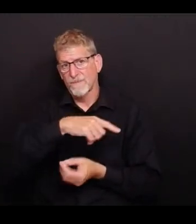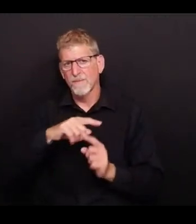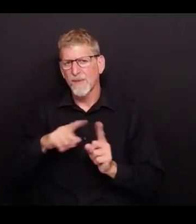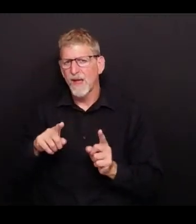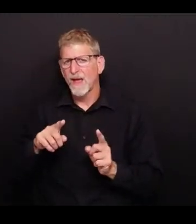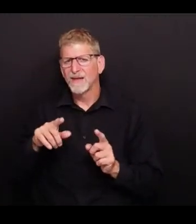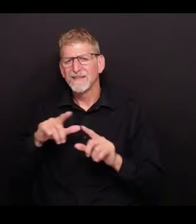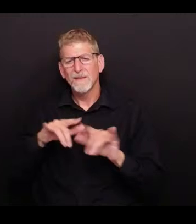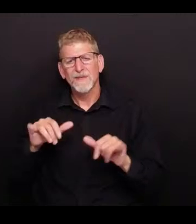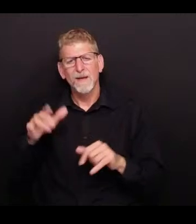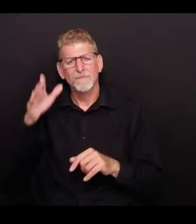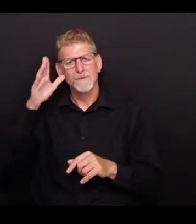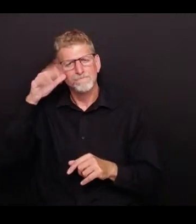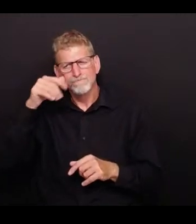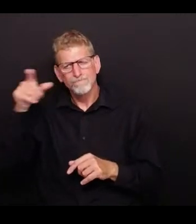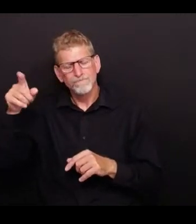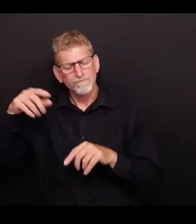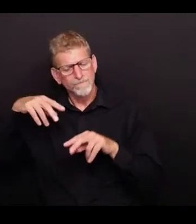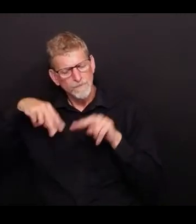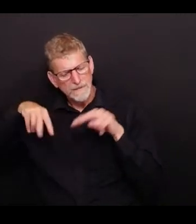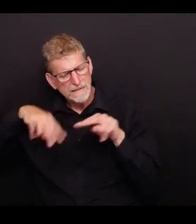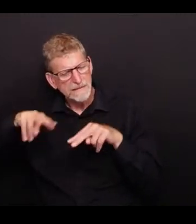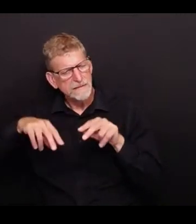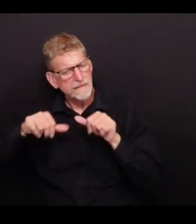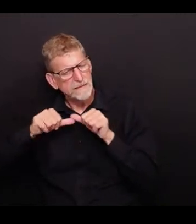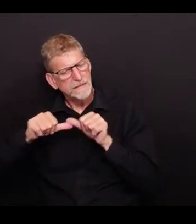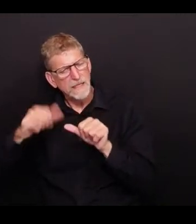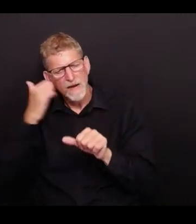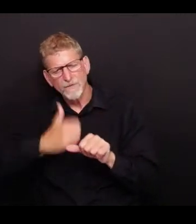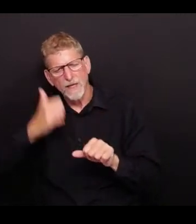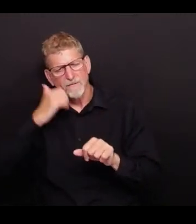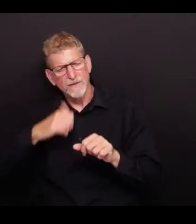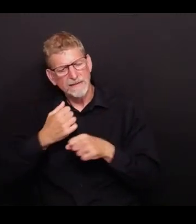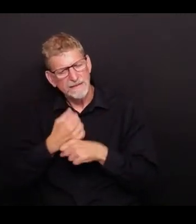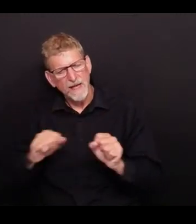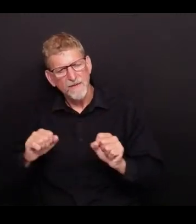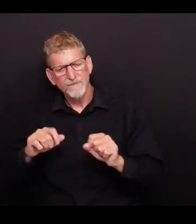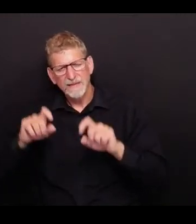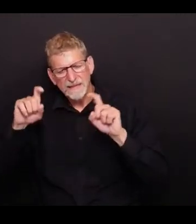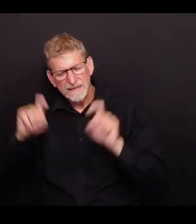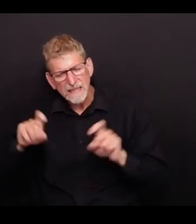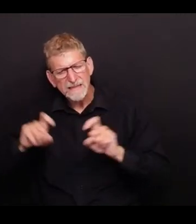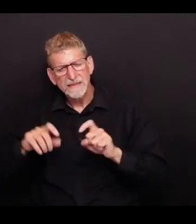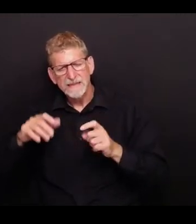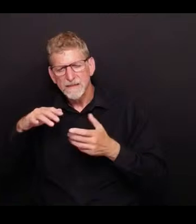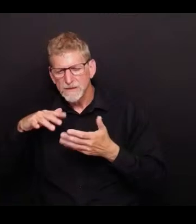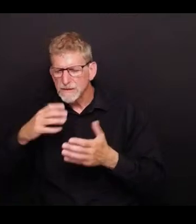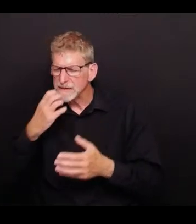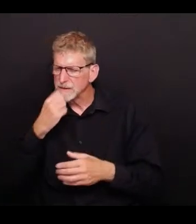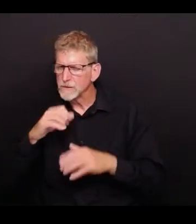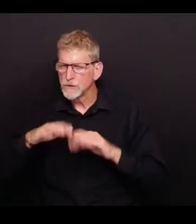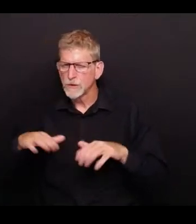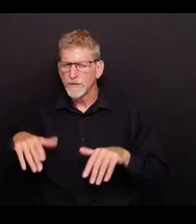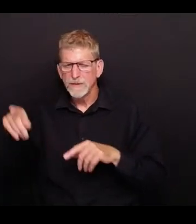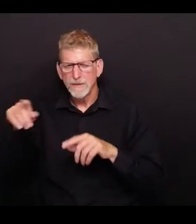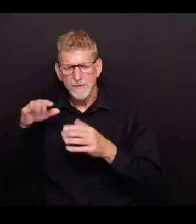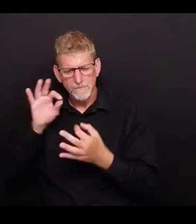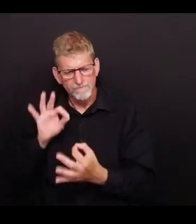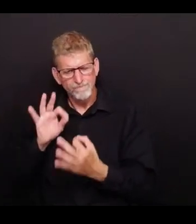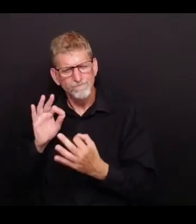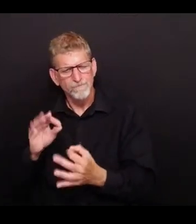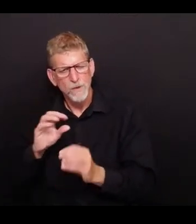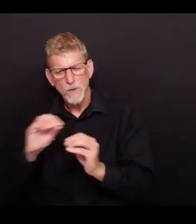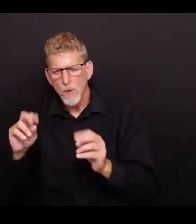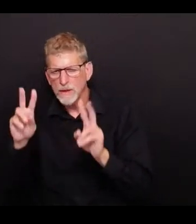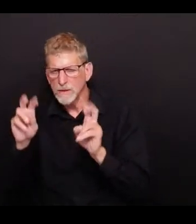been met, and that's true for the vaccines that are available for children as well. And the expectation is